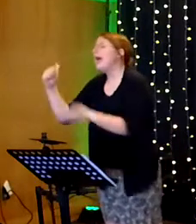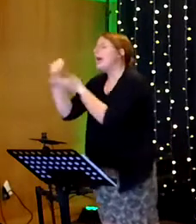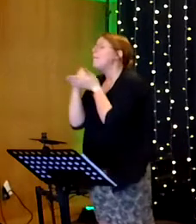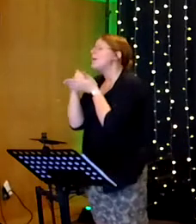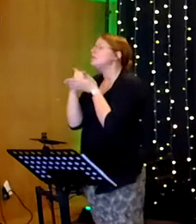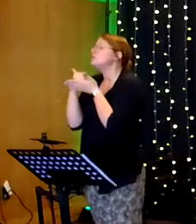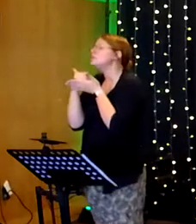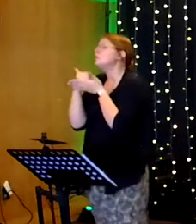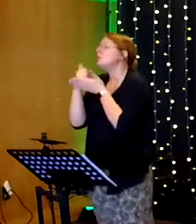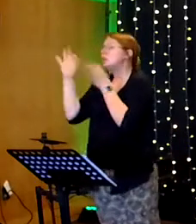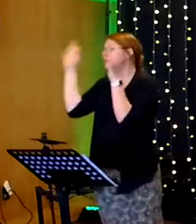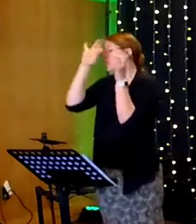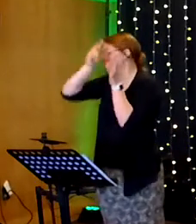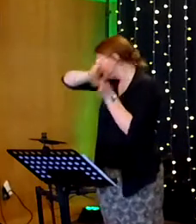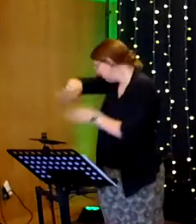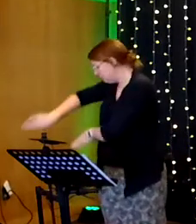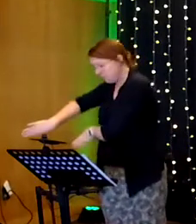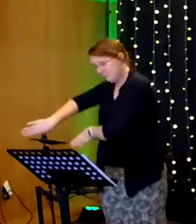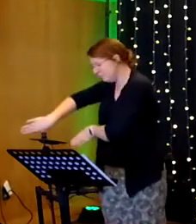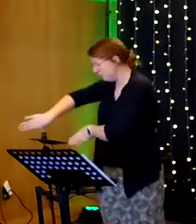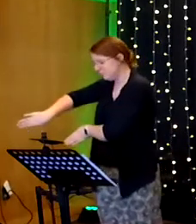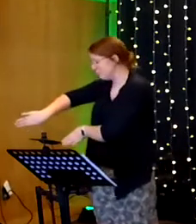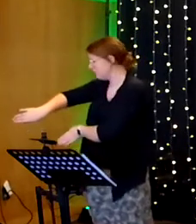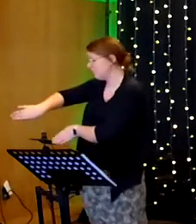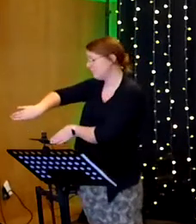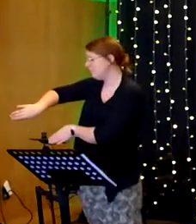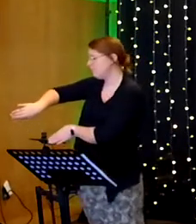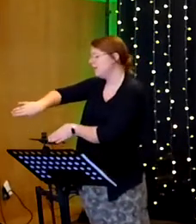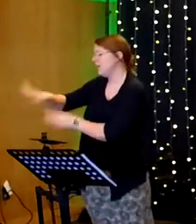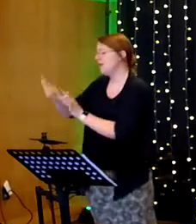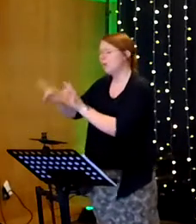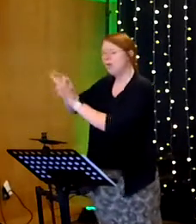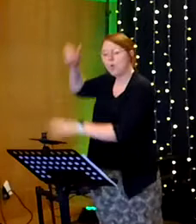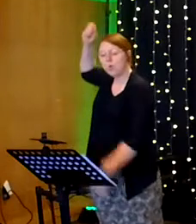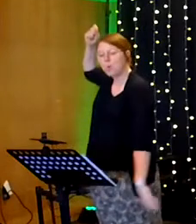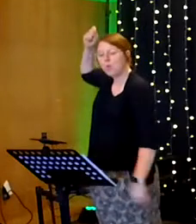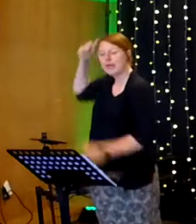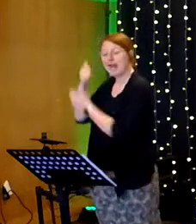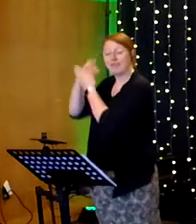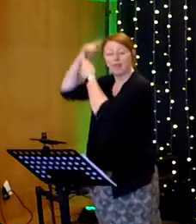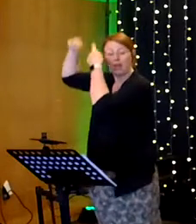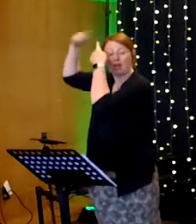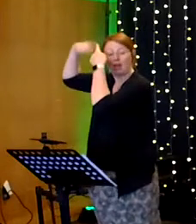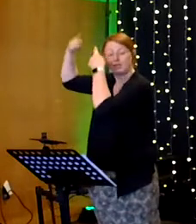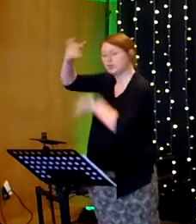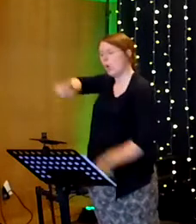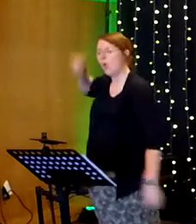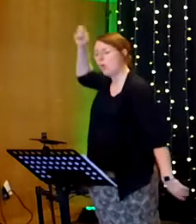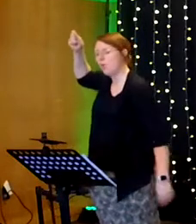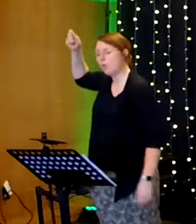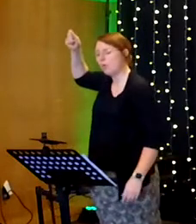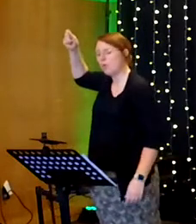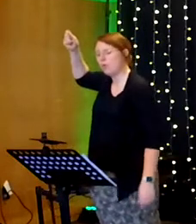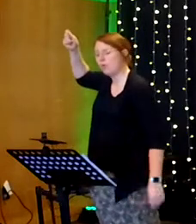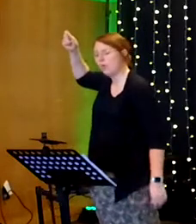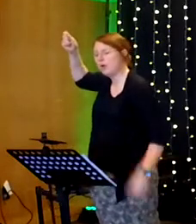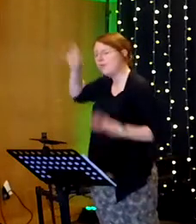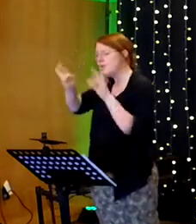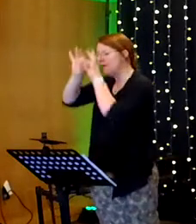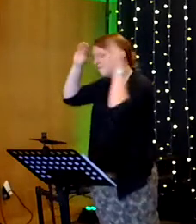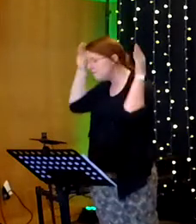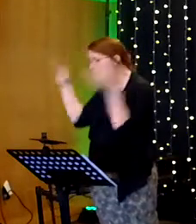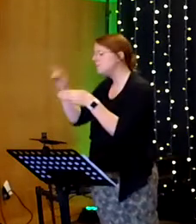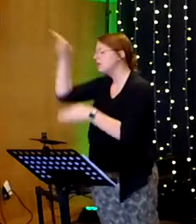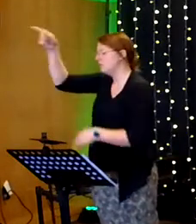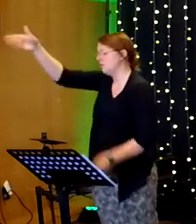any distractions that are in our minds, just to put them off. Just to put them off and to focus on